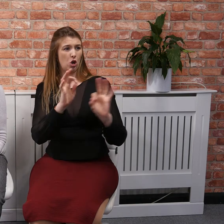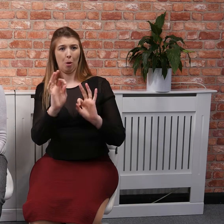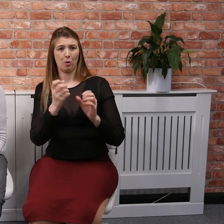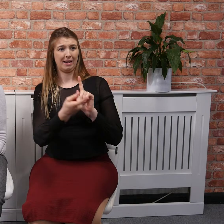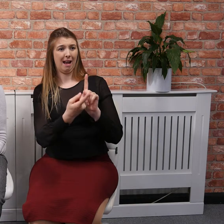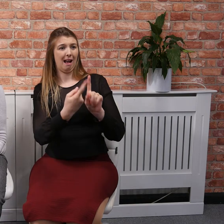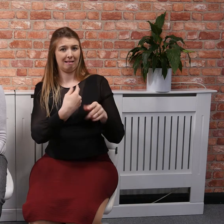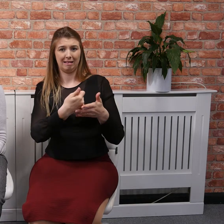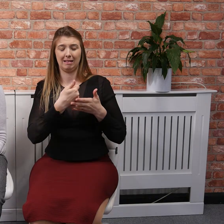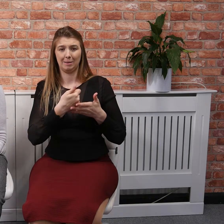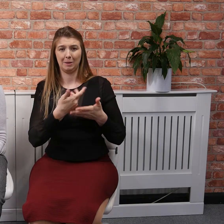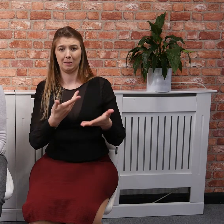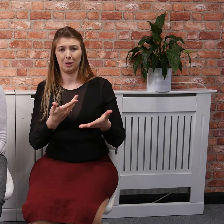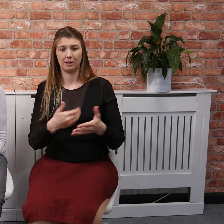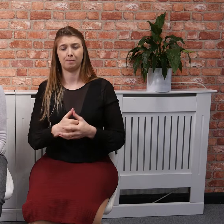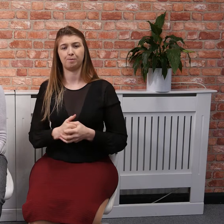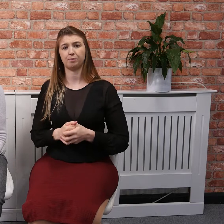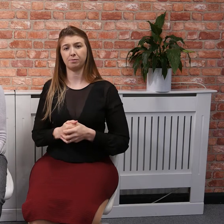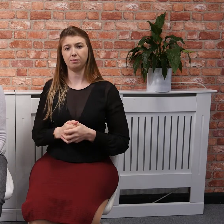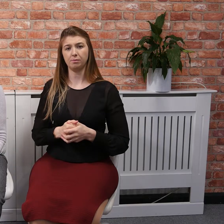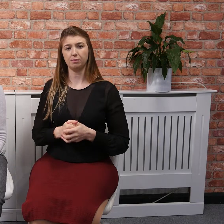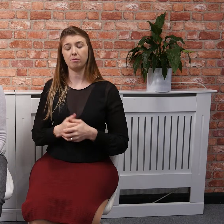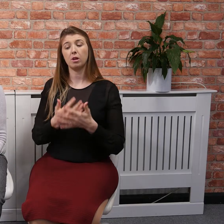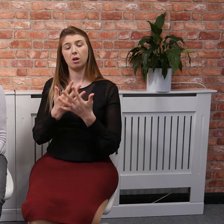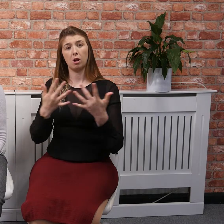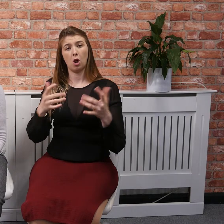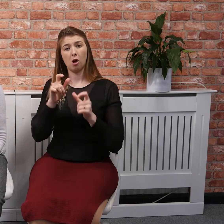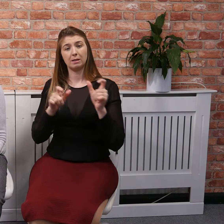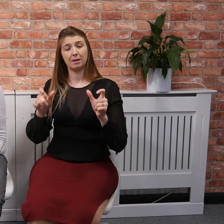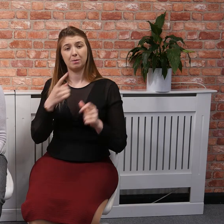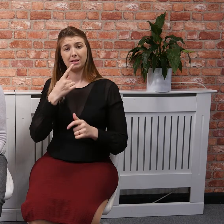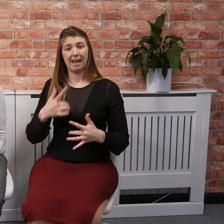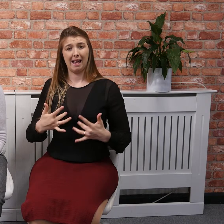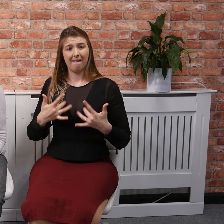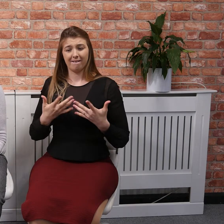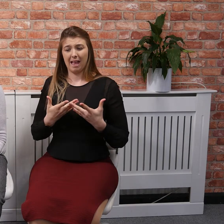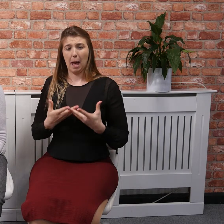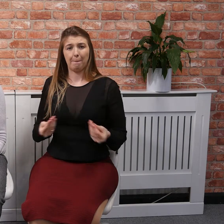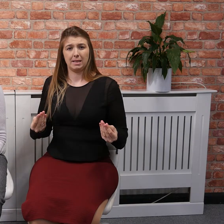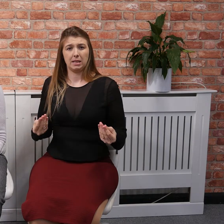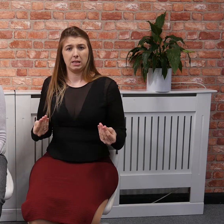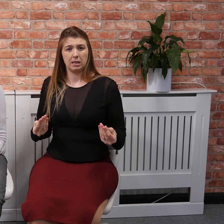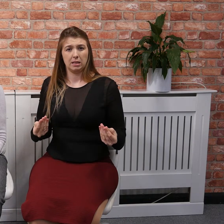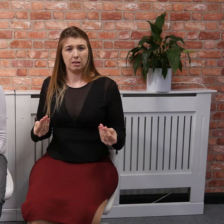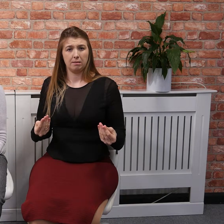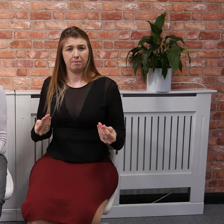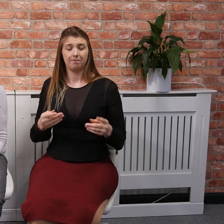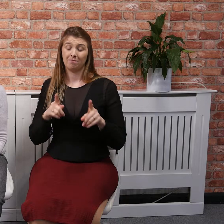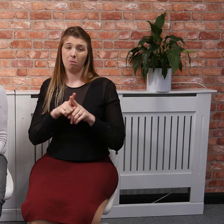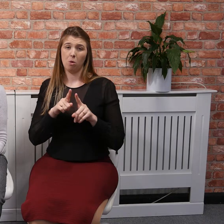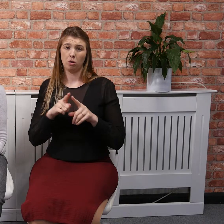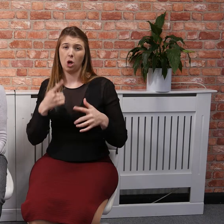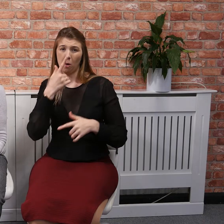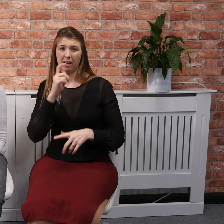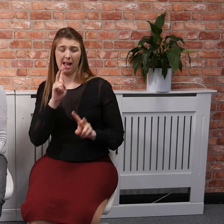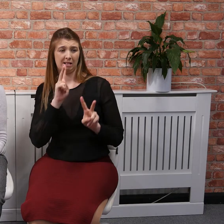Quite a lot of people say they feel empty. They also sometimes feel very jealous of other people